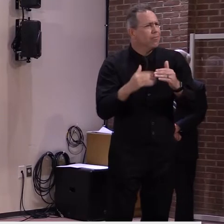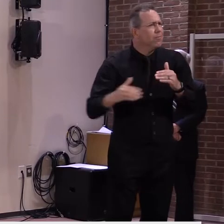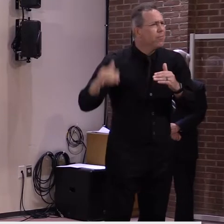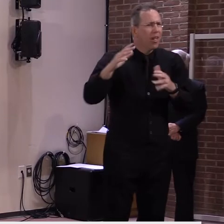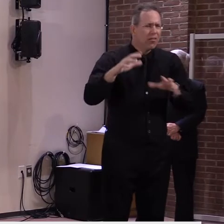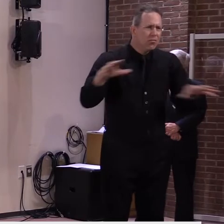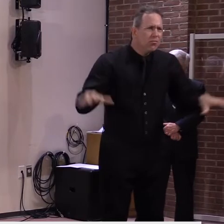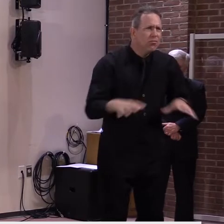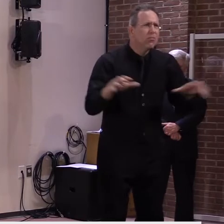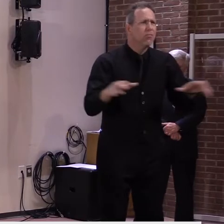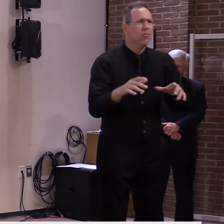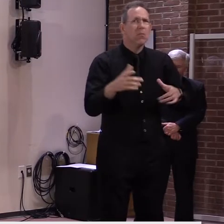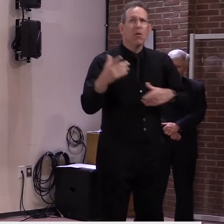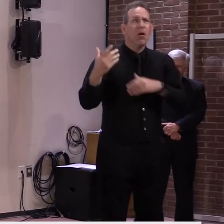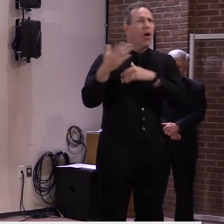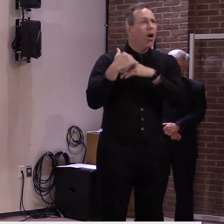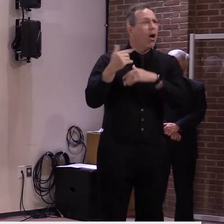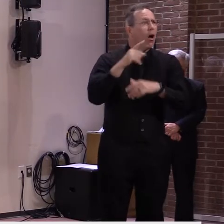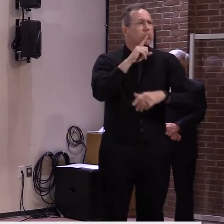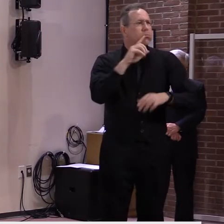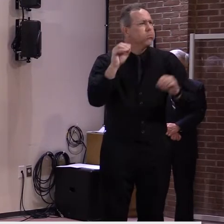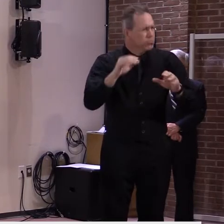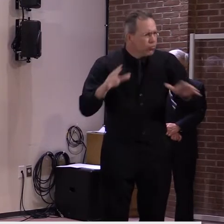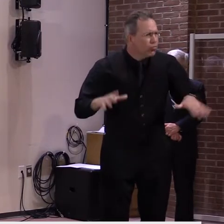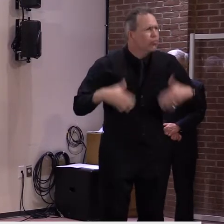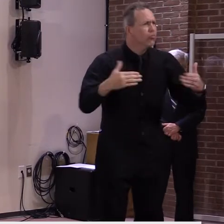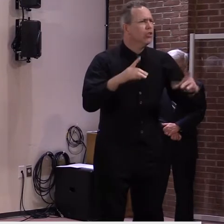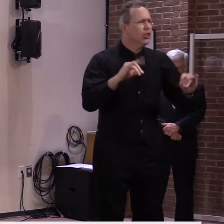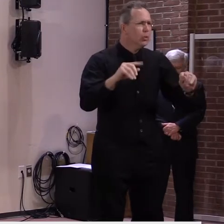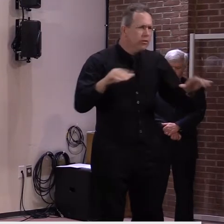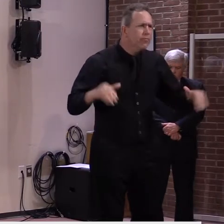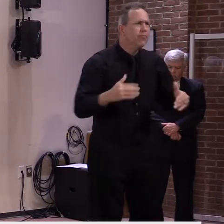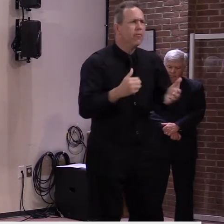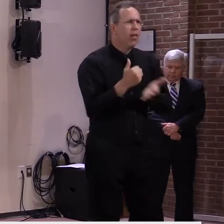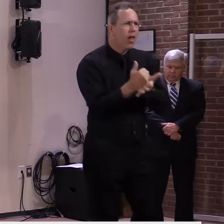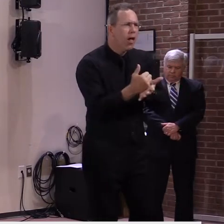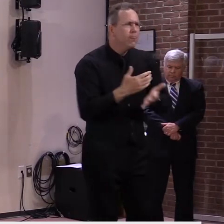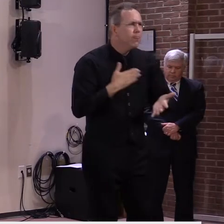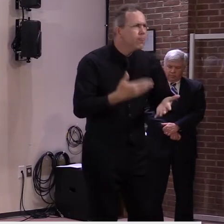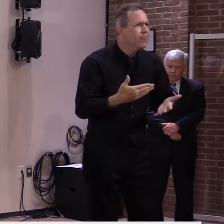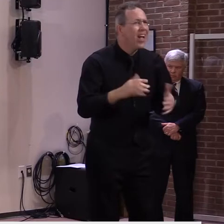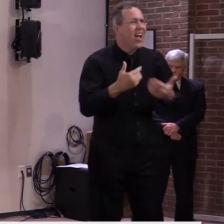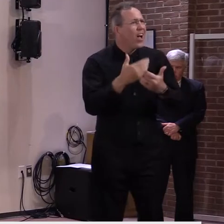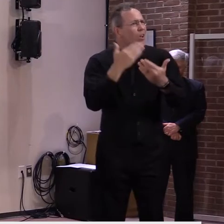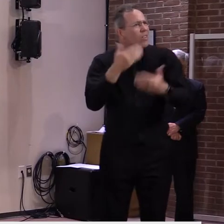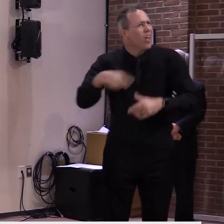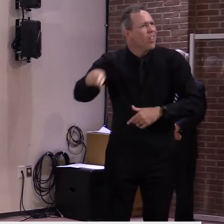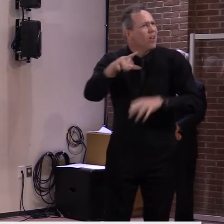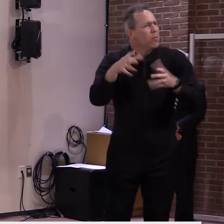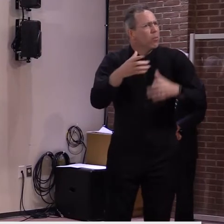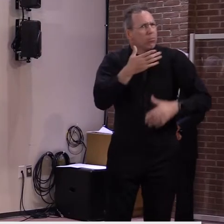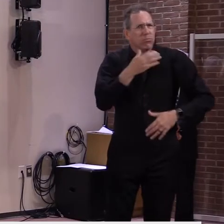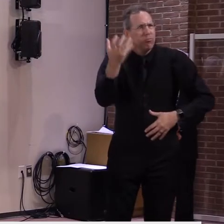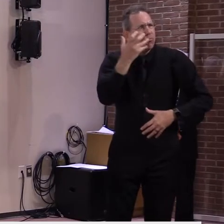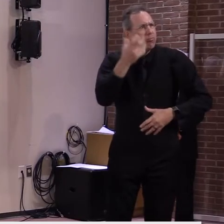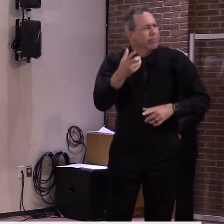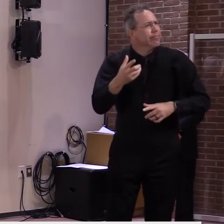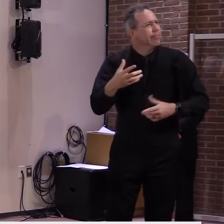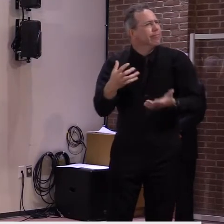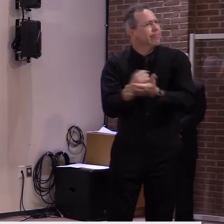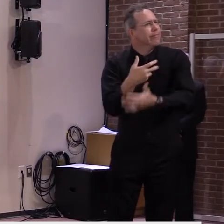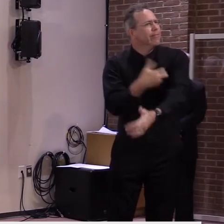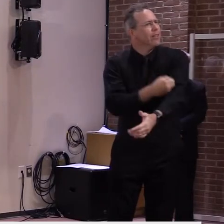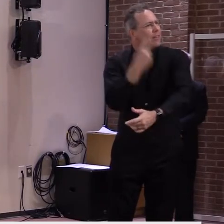of the best ways you can thank them is to get your vaccine. Now, I know most are